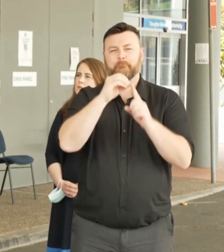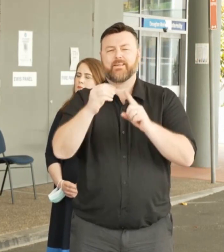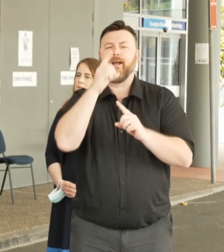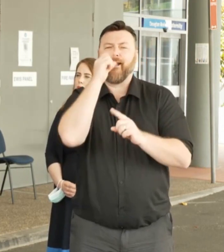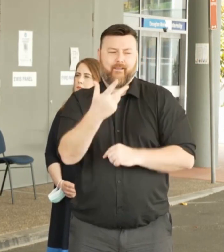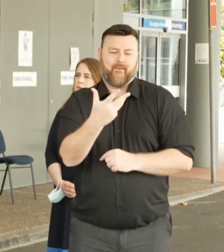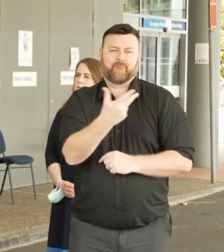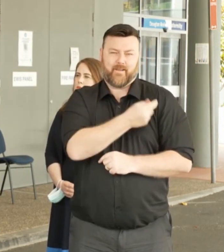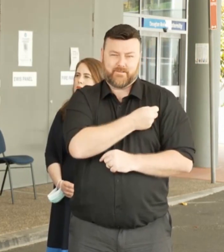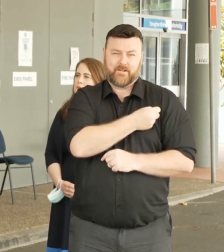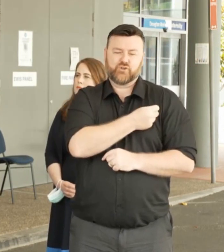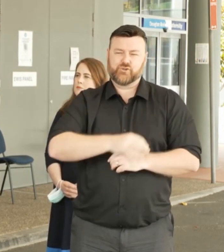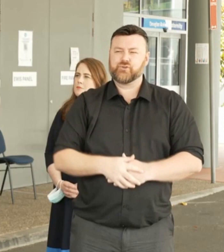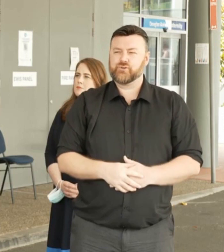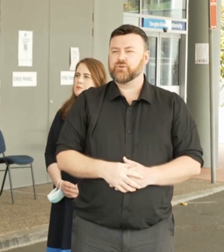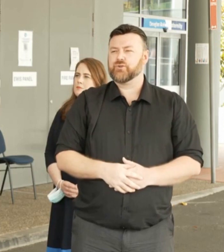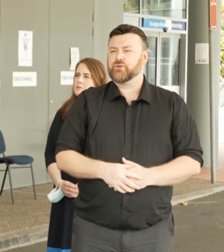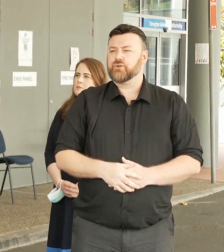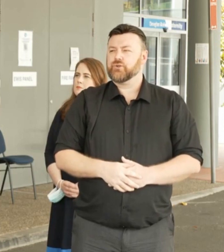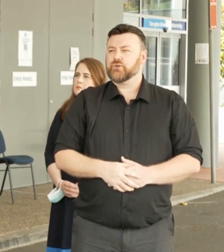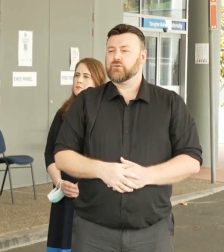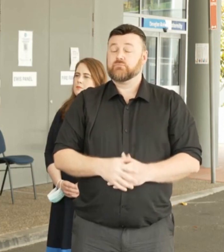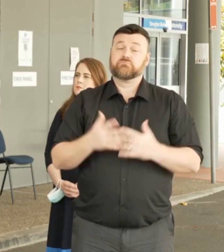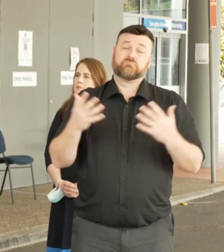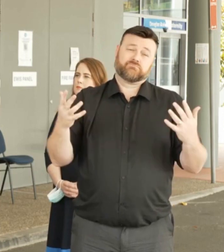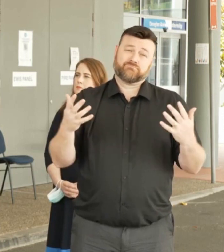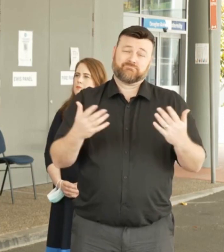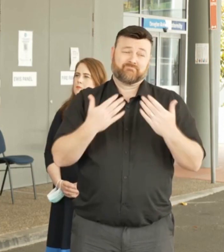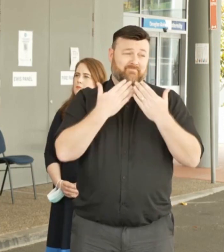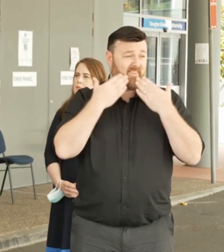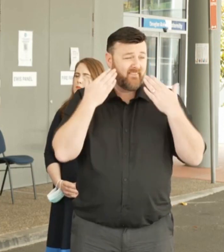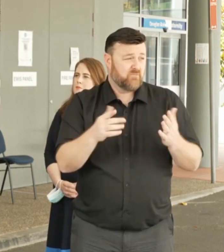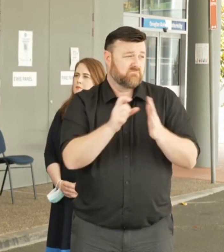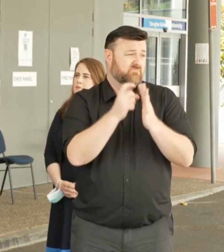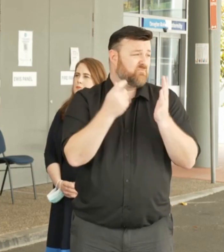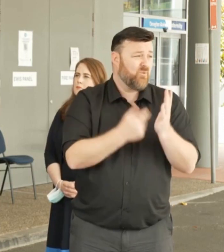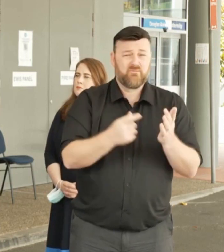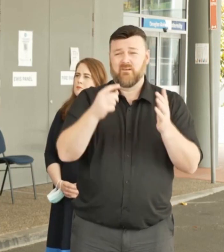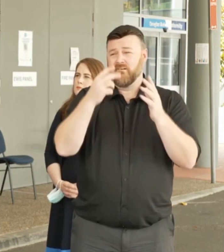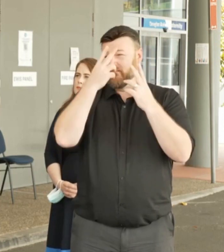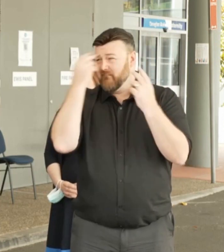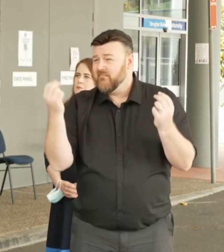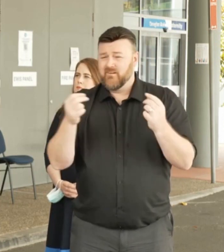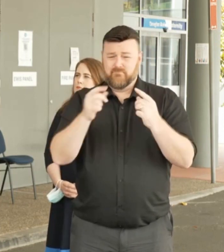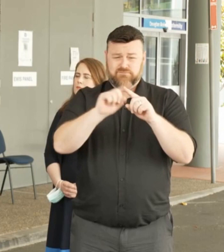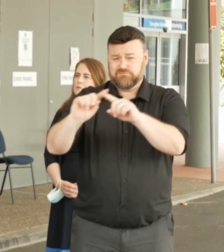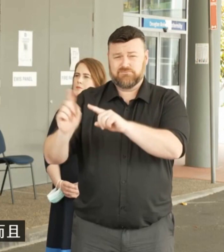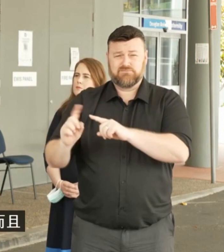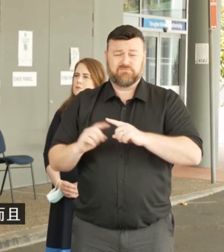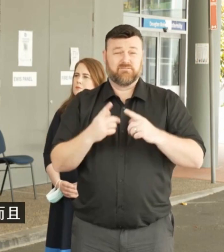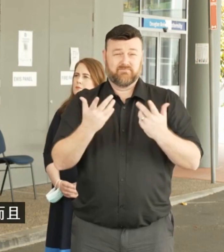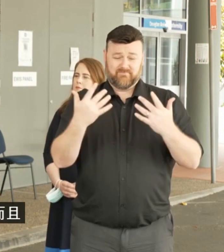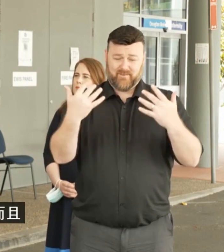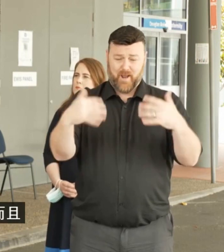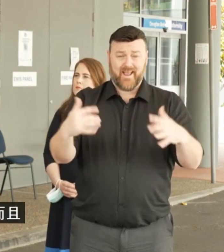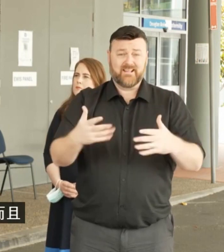through to April. Again, I want to thank the health staff. Health staff across this state have been amazing, not just health staff, but the